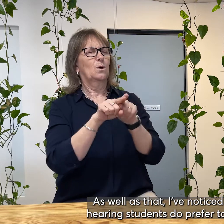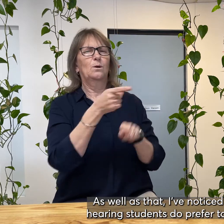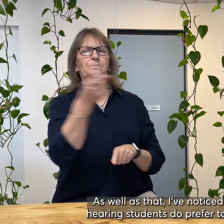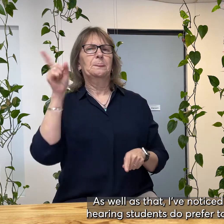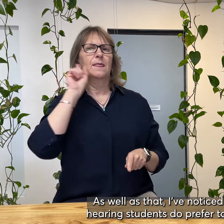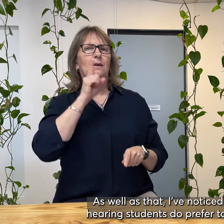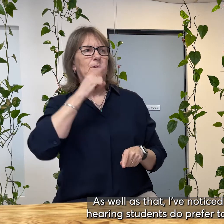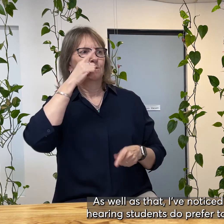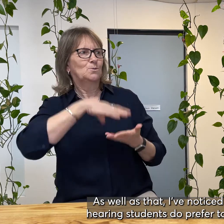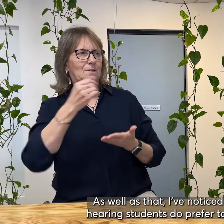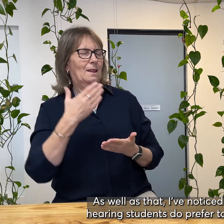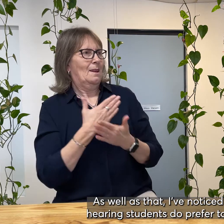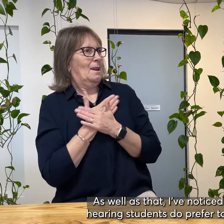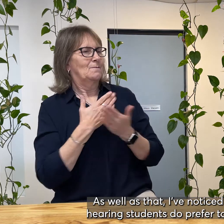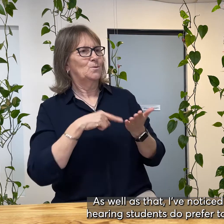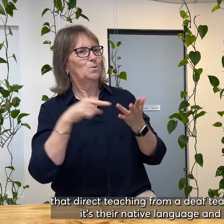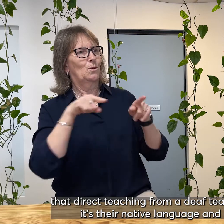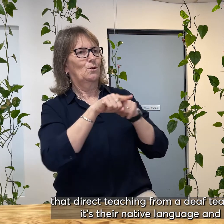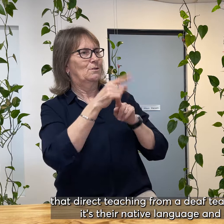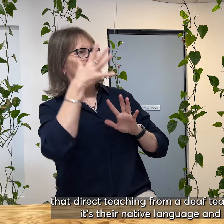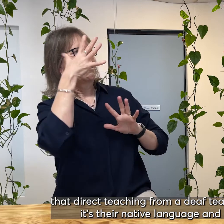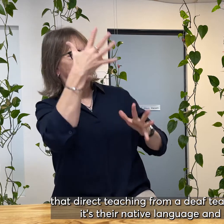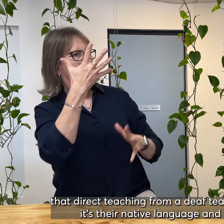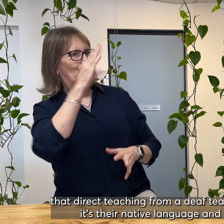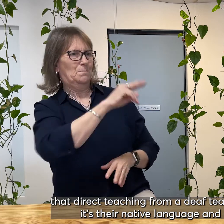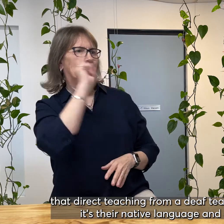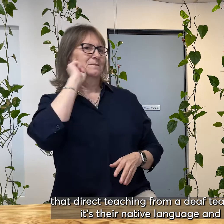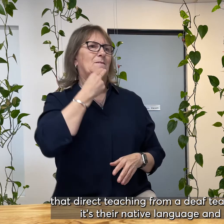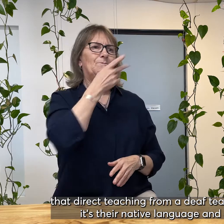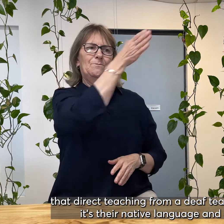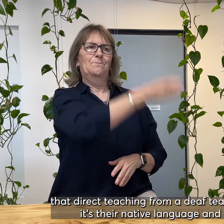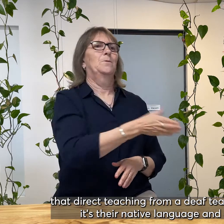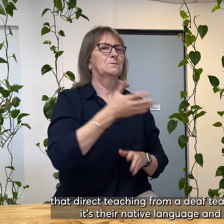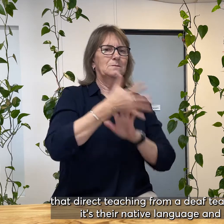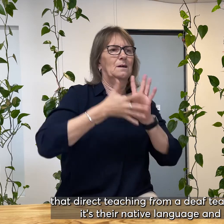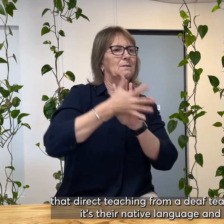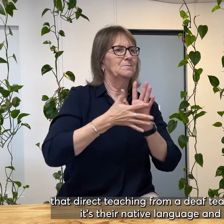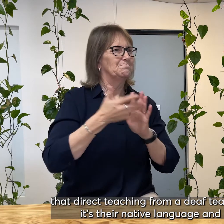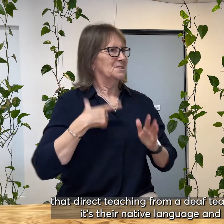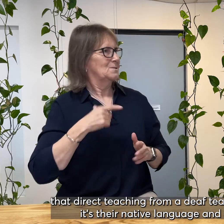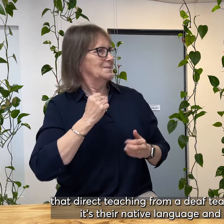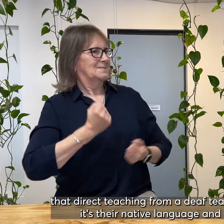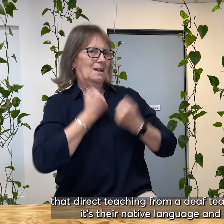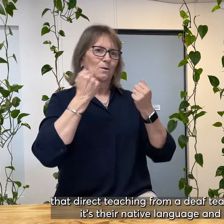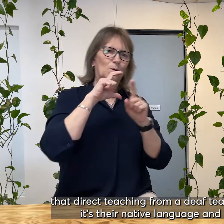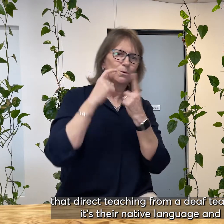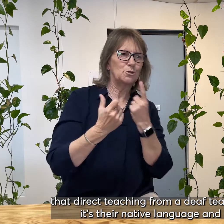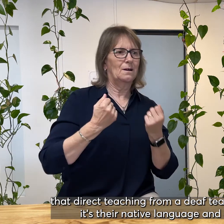that hearing students do prefer to have that direct teaching from a deaf teacher because it's our native language and culture.